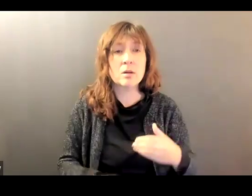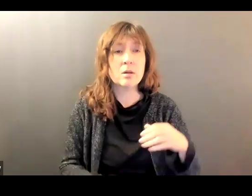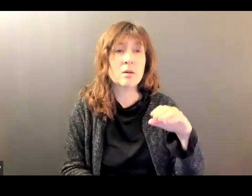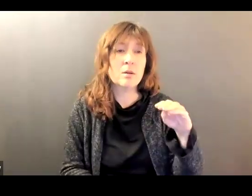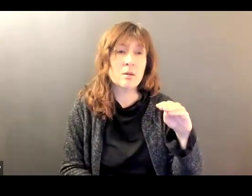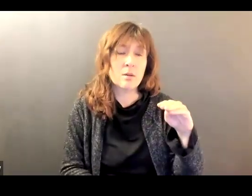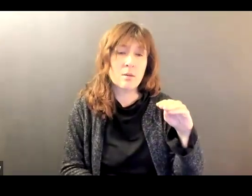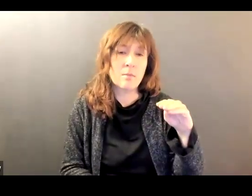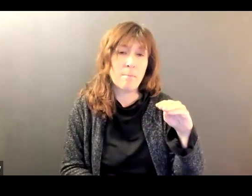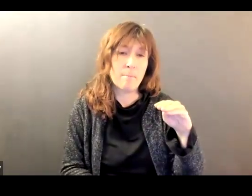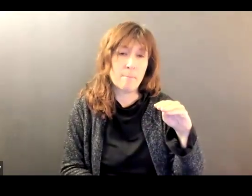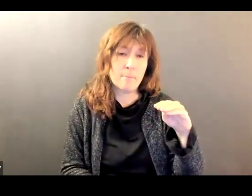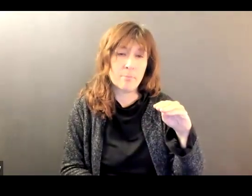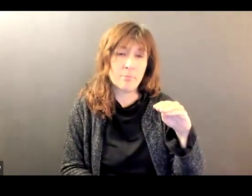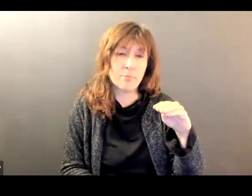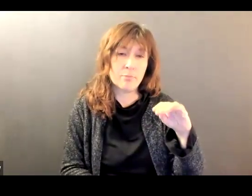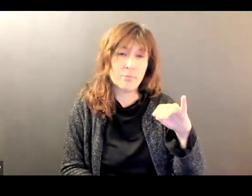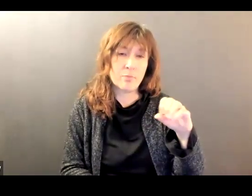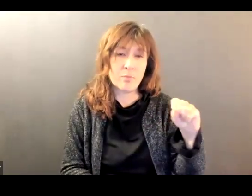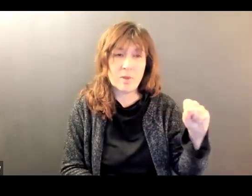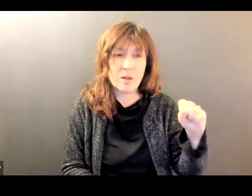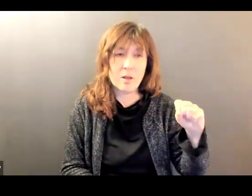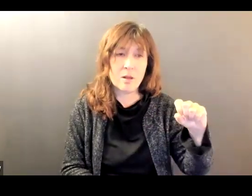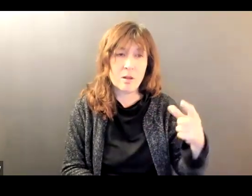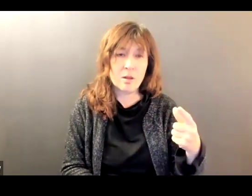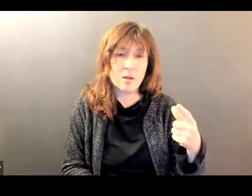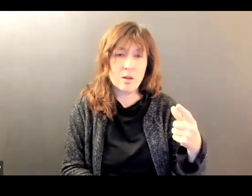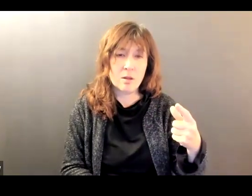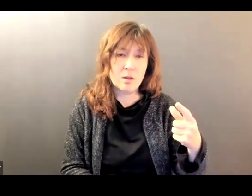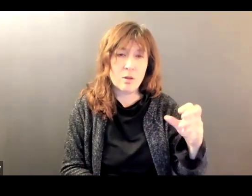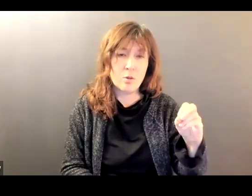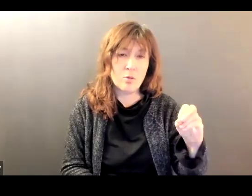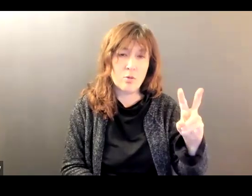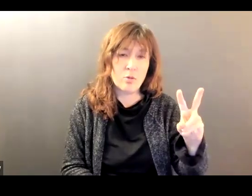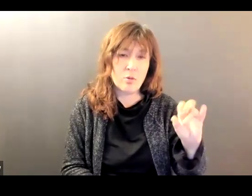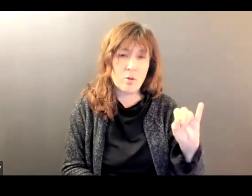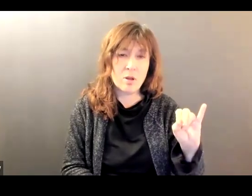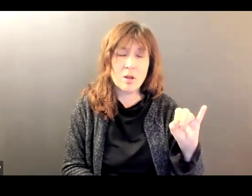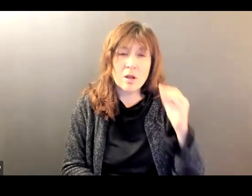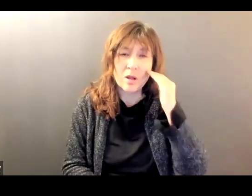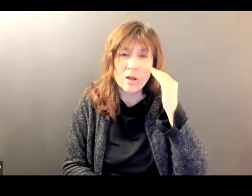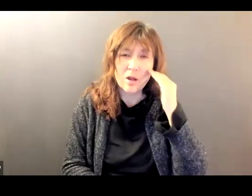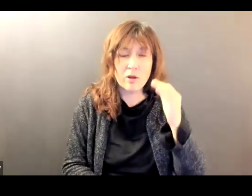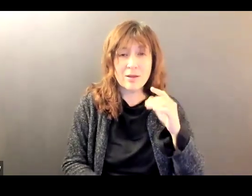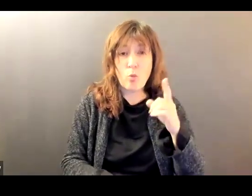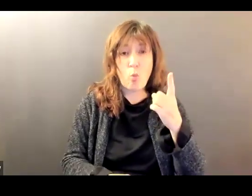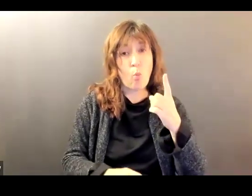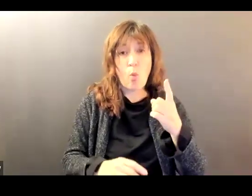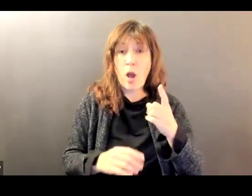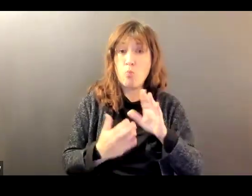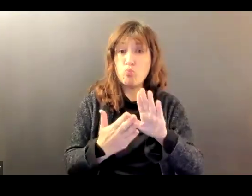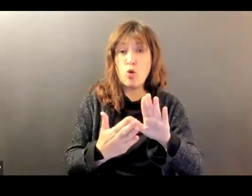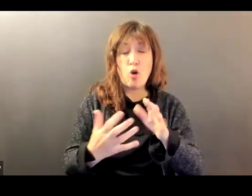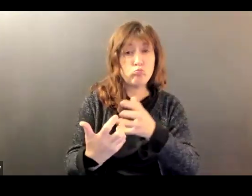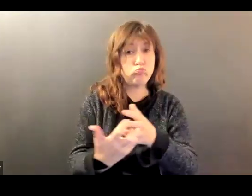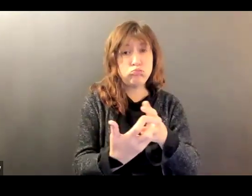Jovi. We often hear the phrase, one shoe fits all, but we know that in education, one shoe does not fit all.